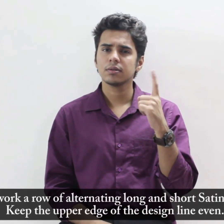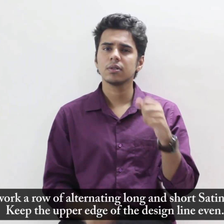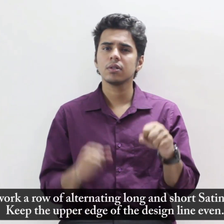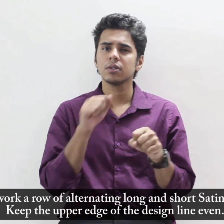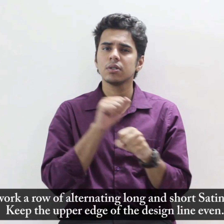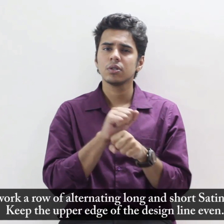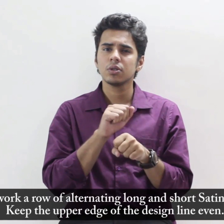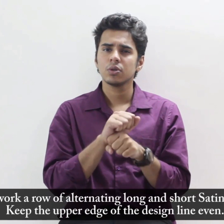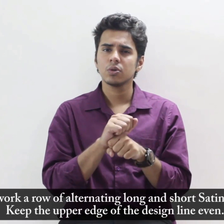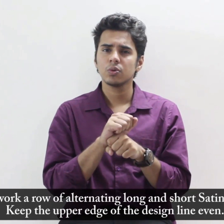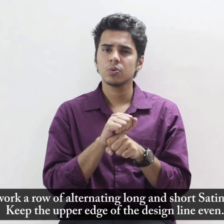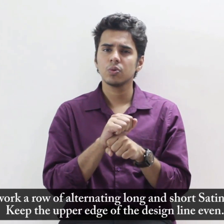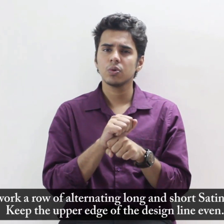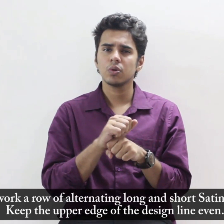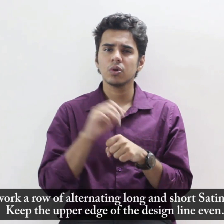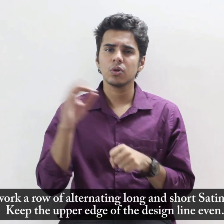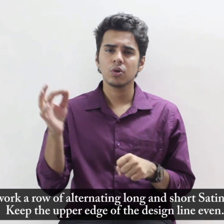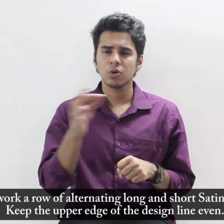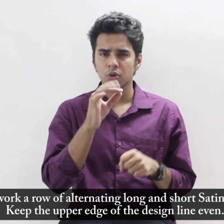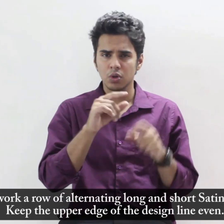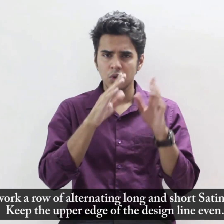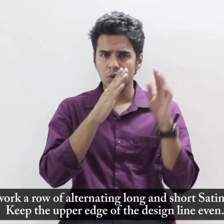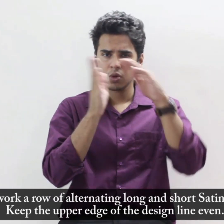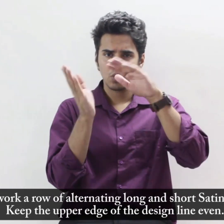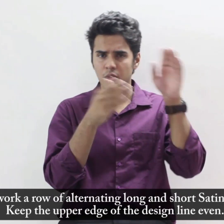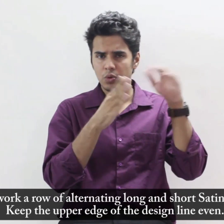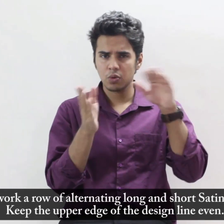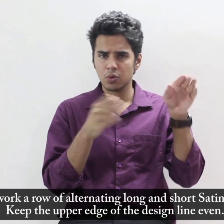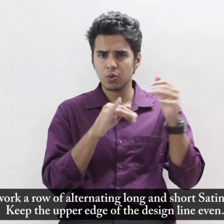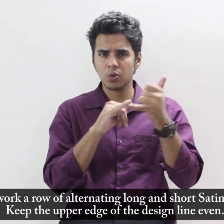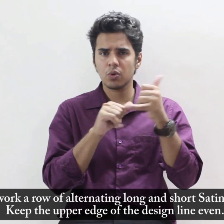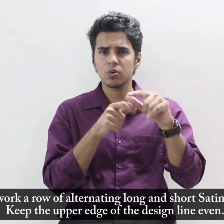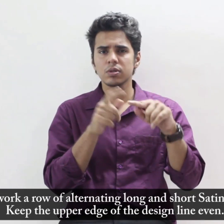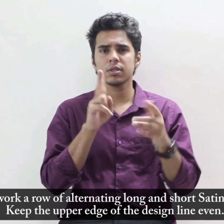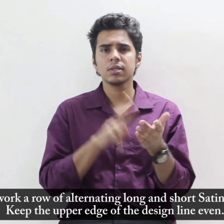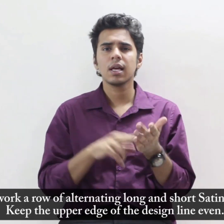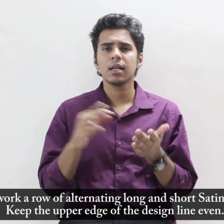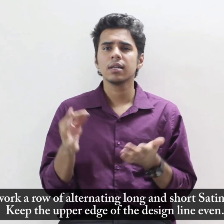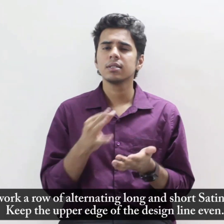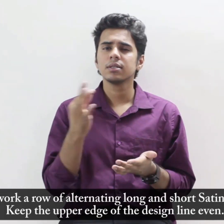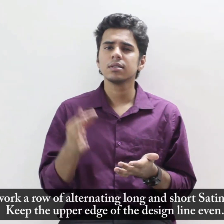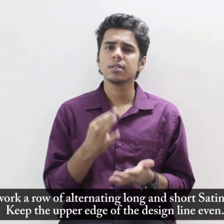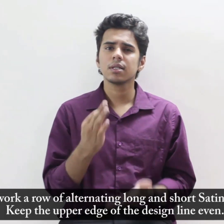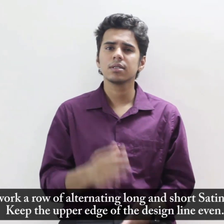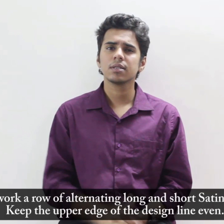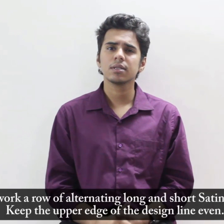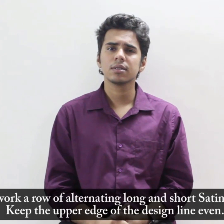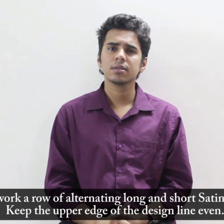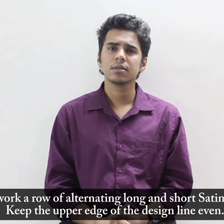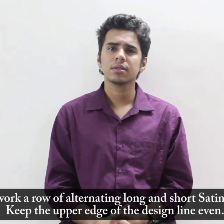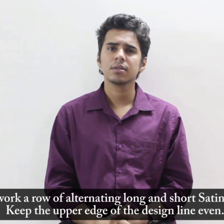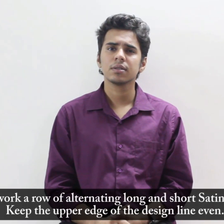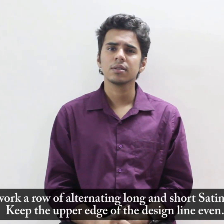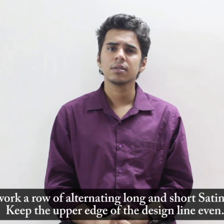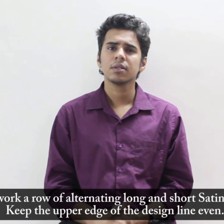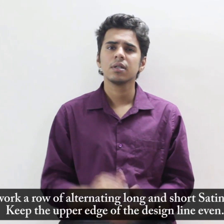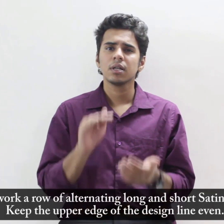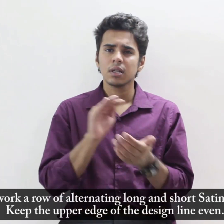First, work a row of alternating long and short satin stitches. Keep the upper edge of the design line